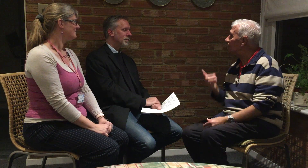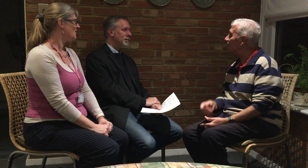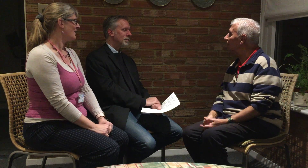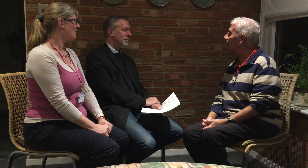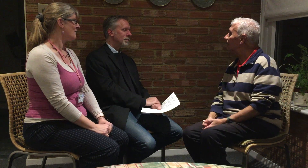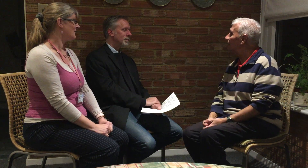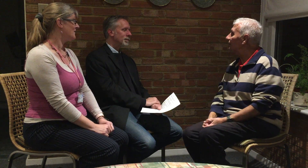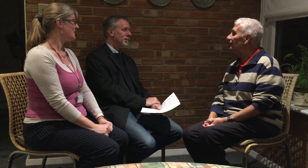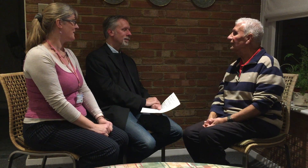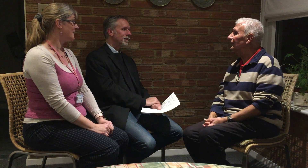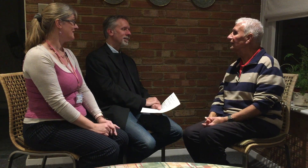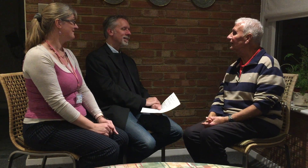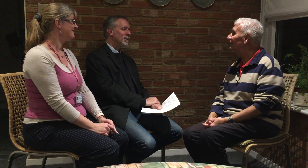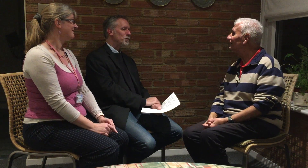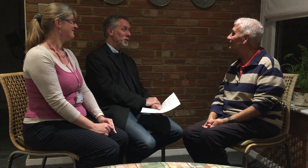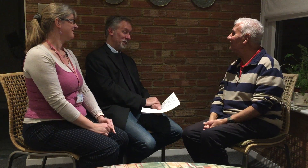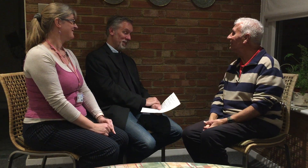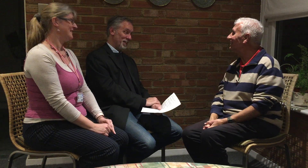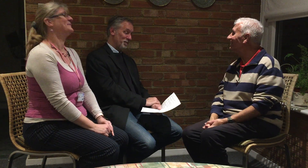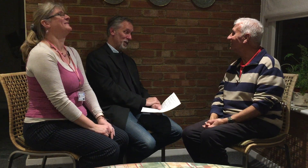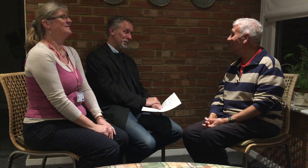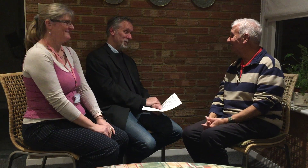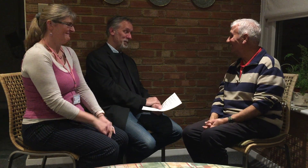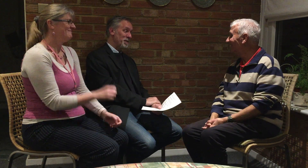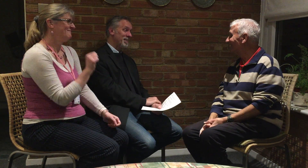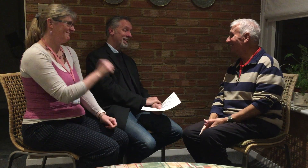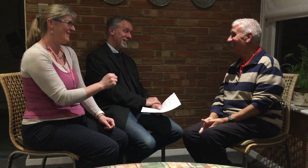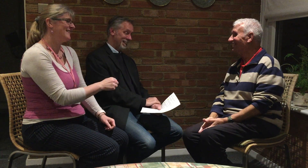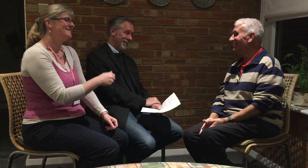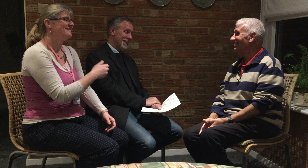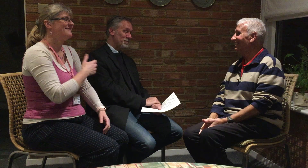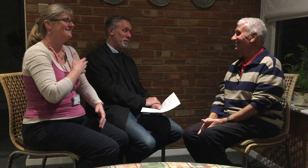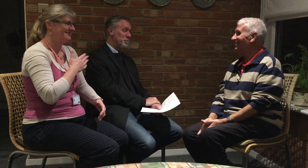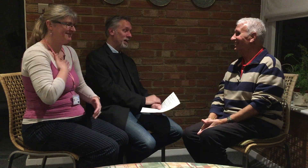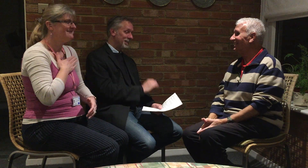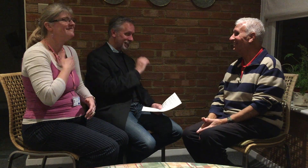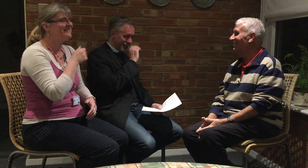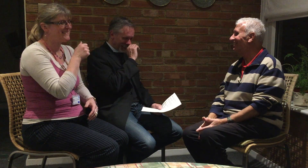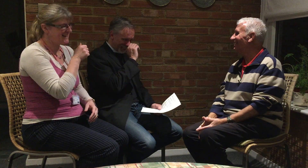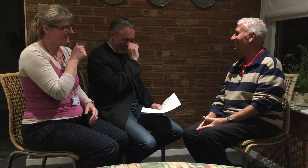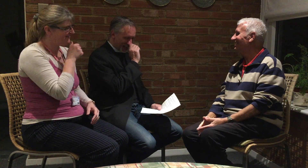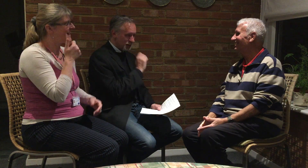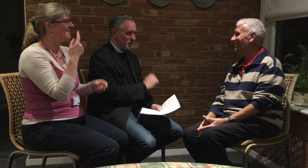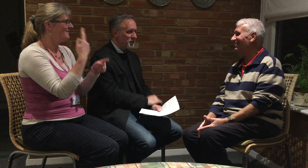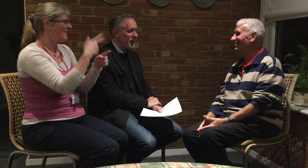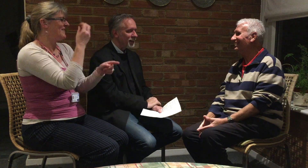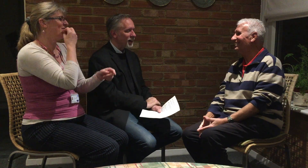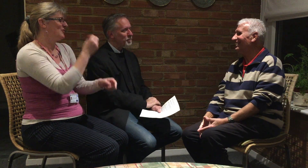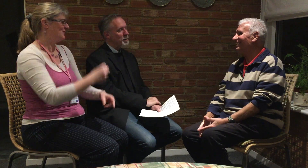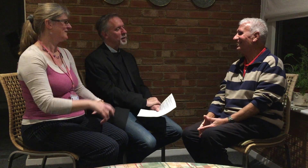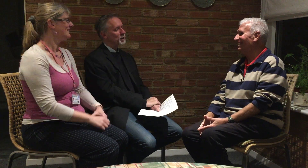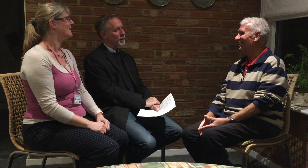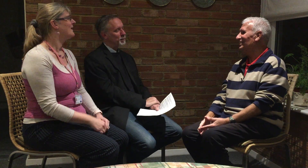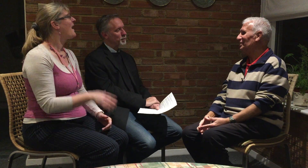Do you like the fast food in America? We do like the fast food in America. Yes, very much. I very much like the